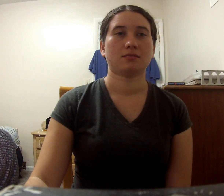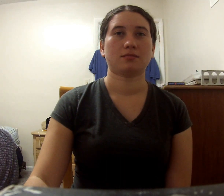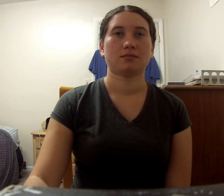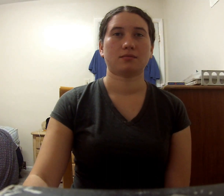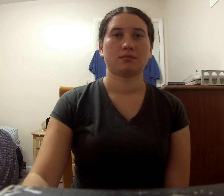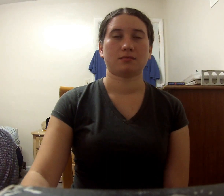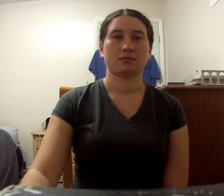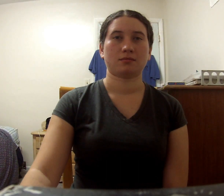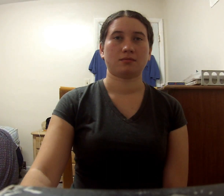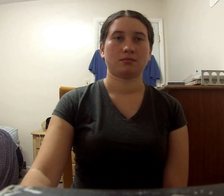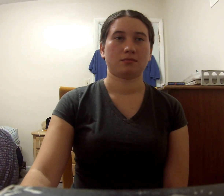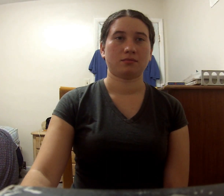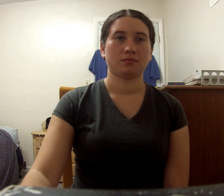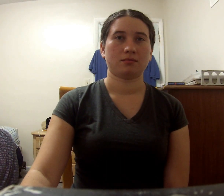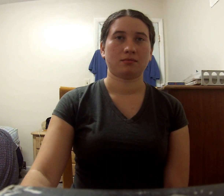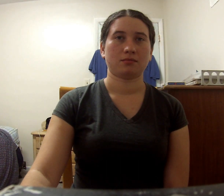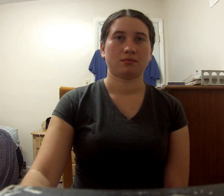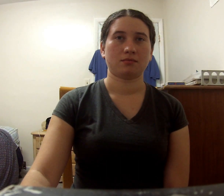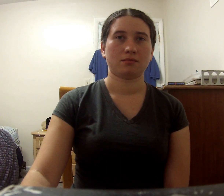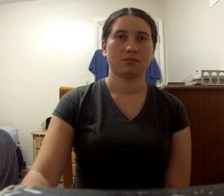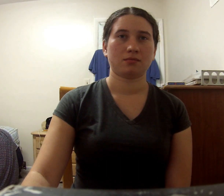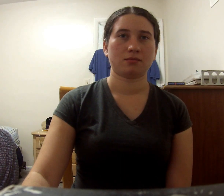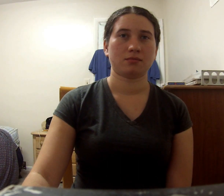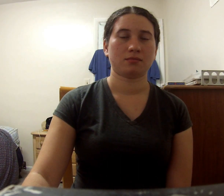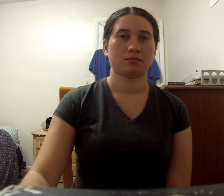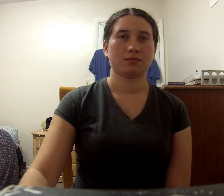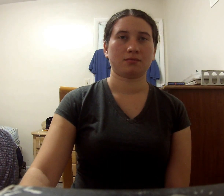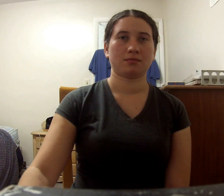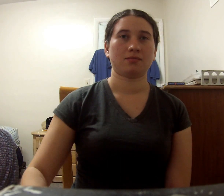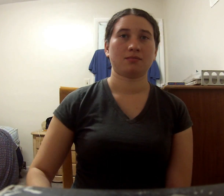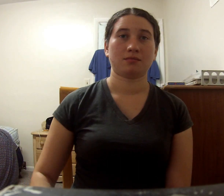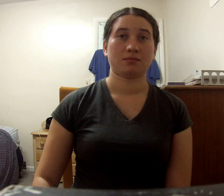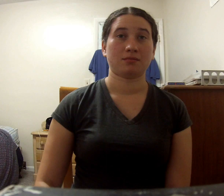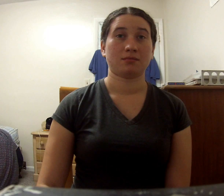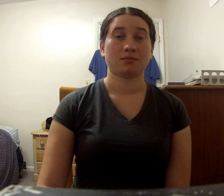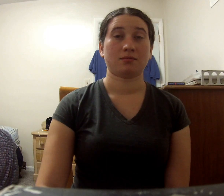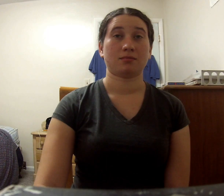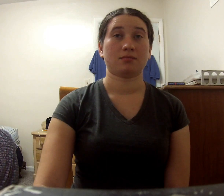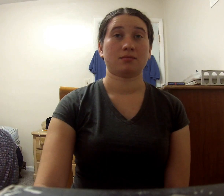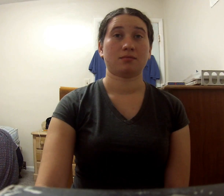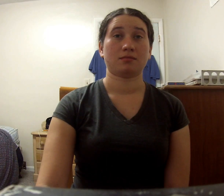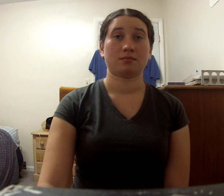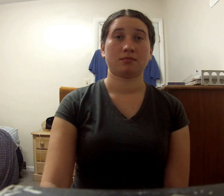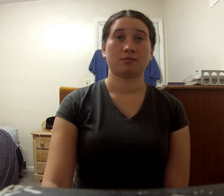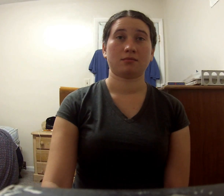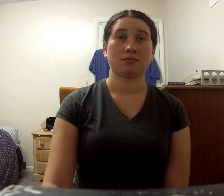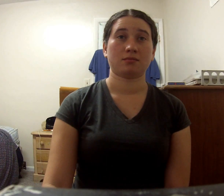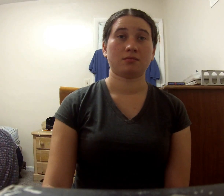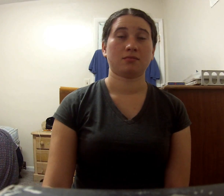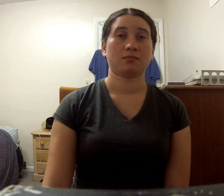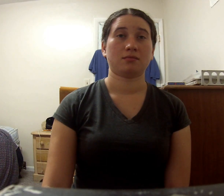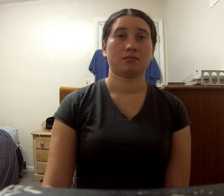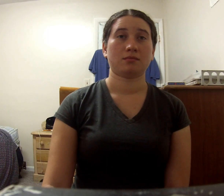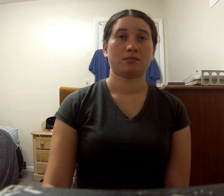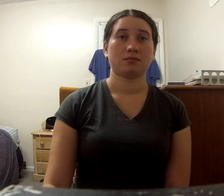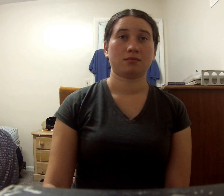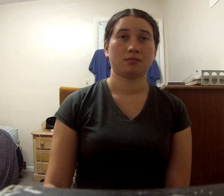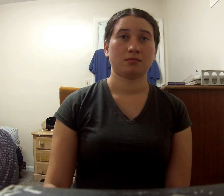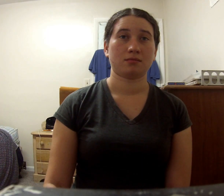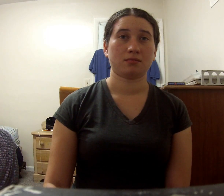I was like more of a Saved by the Bell girl myself, and I'd actually never seen an episode of 90210, so I clenched my muscles and held my